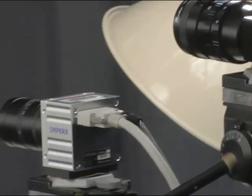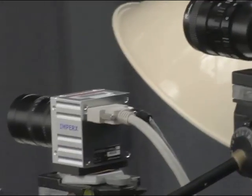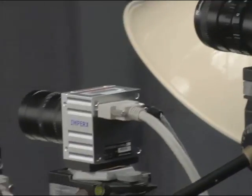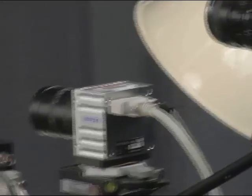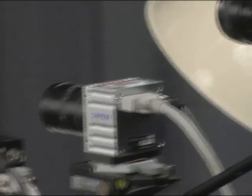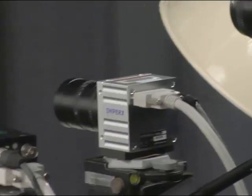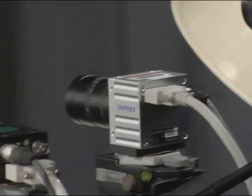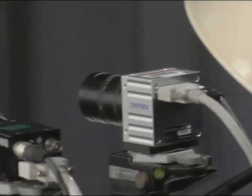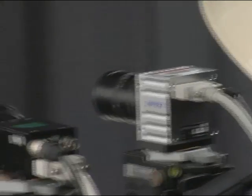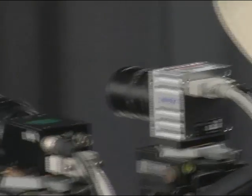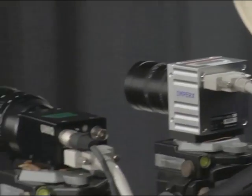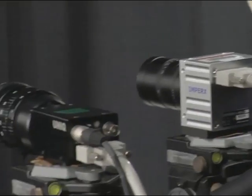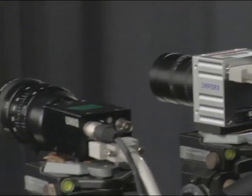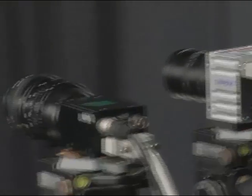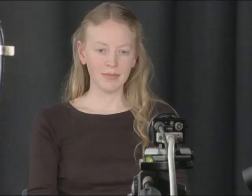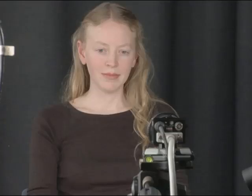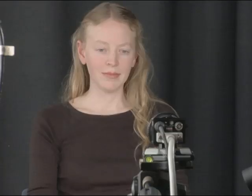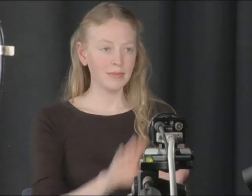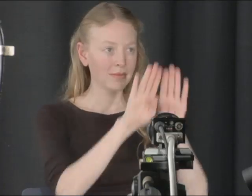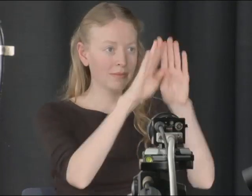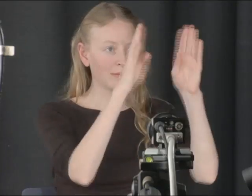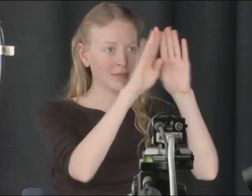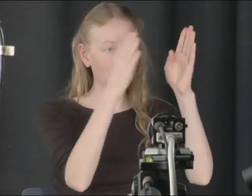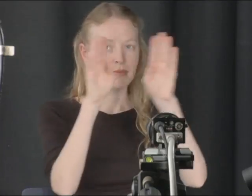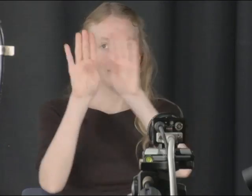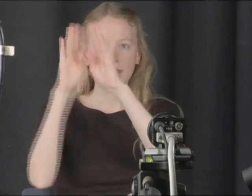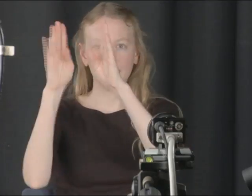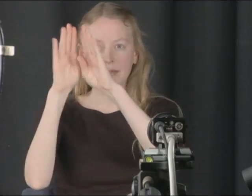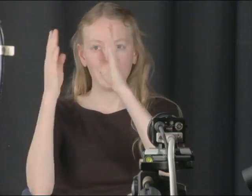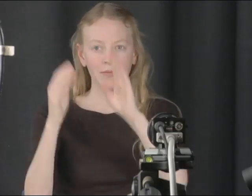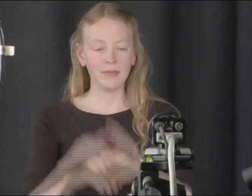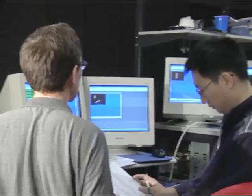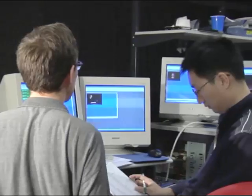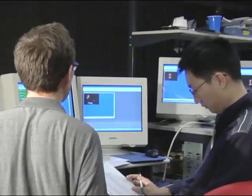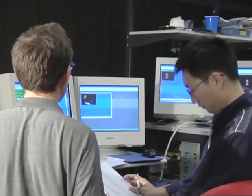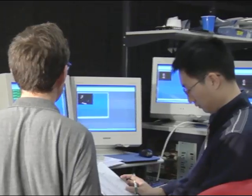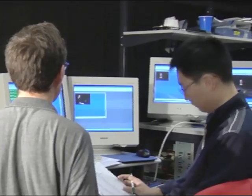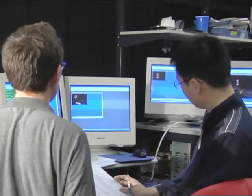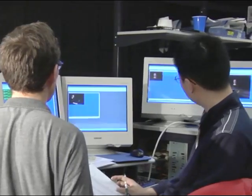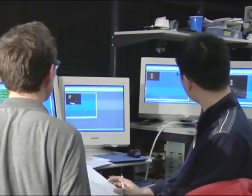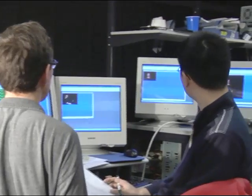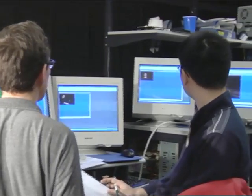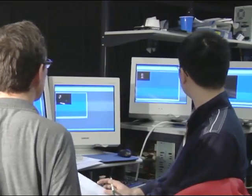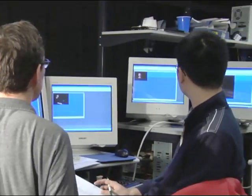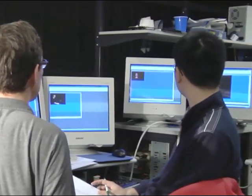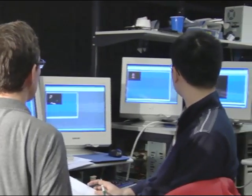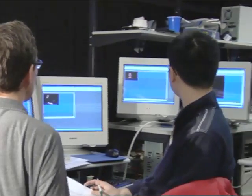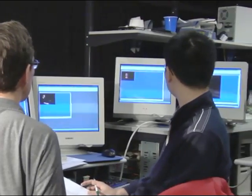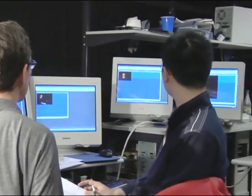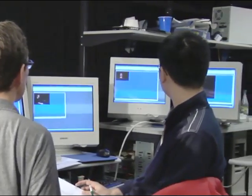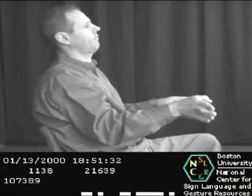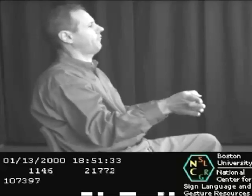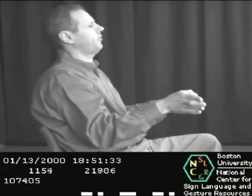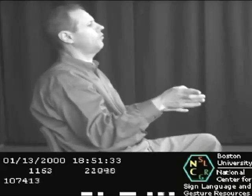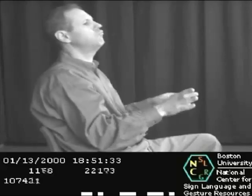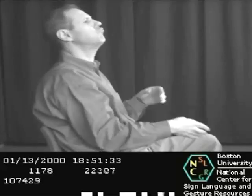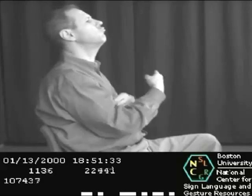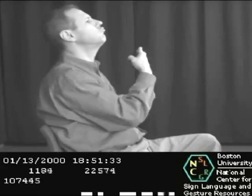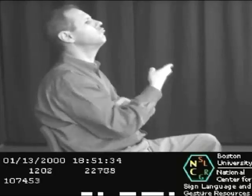cameras that are synchronized. We've got cameras in front of the subject, one camera to the side so that the annotators can see where the hand position is with